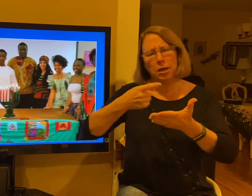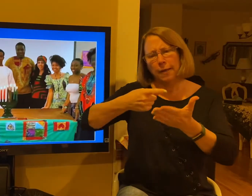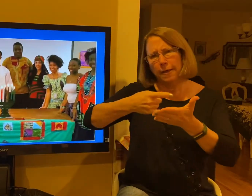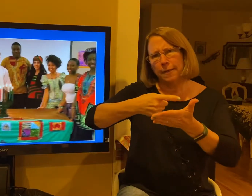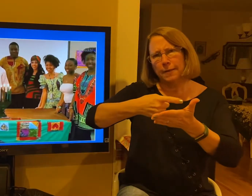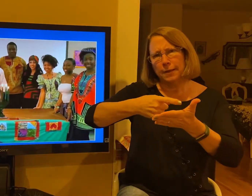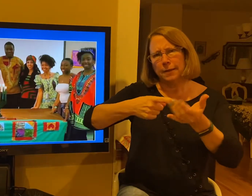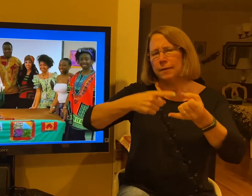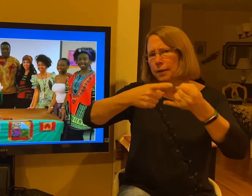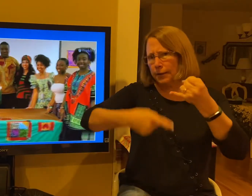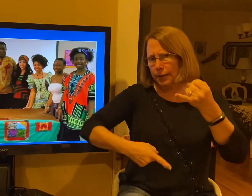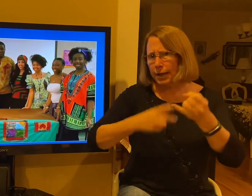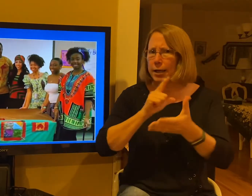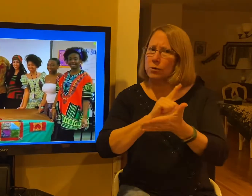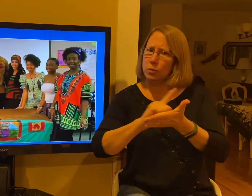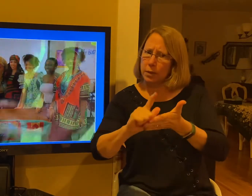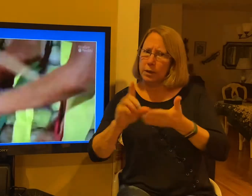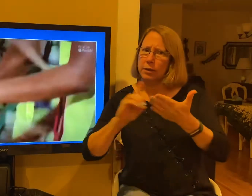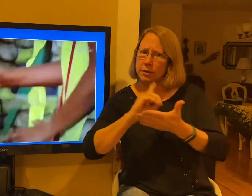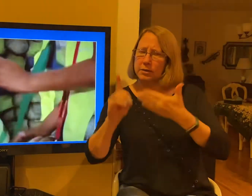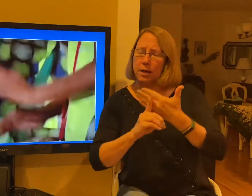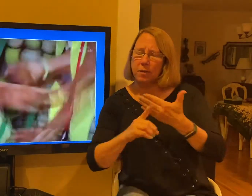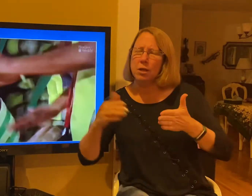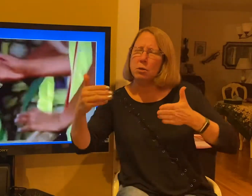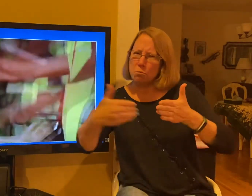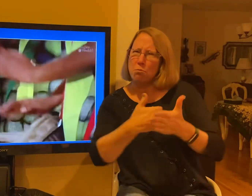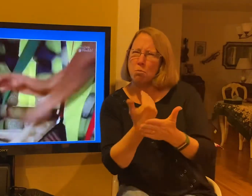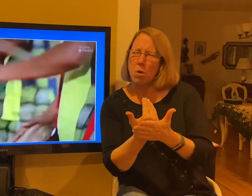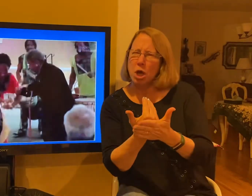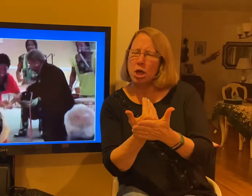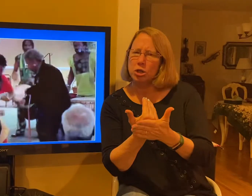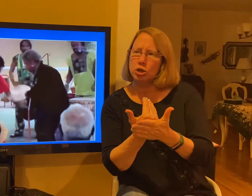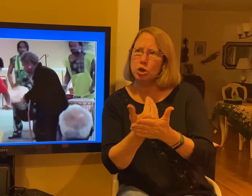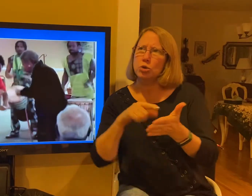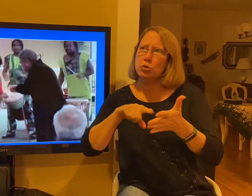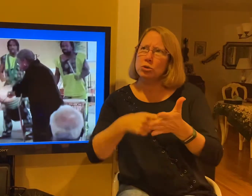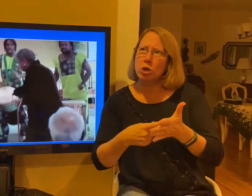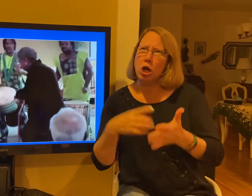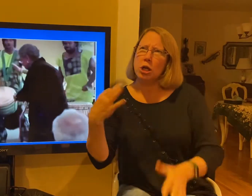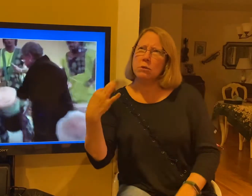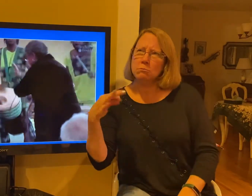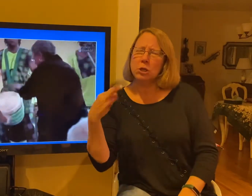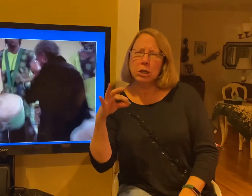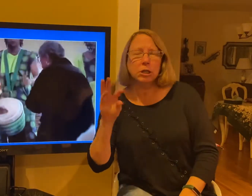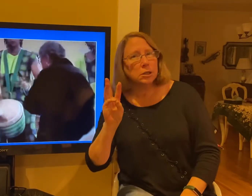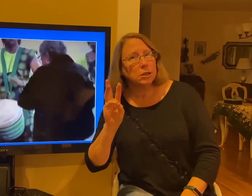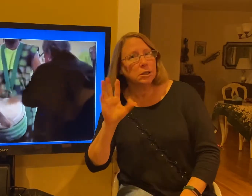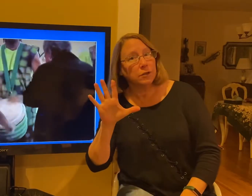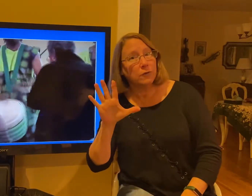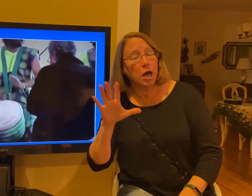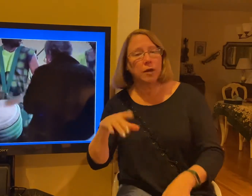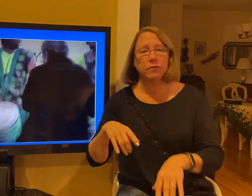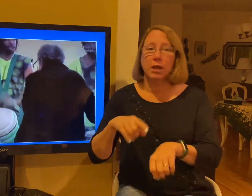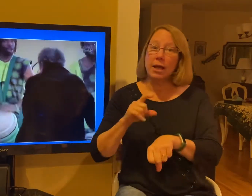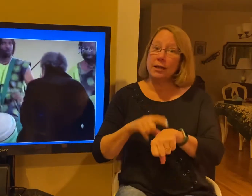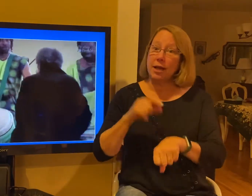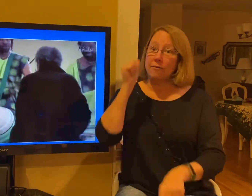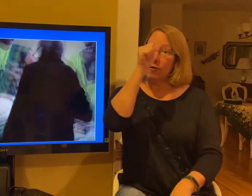new holiday, having been established in 1965. This is a time for people of African descent to remember